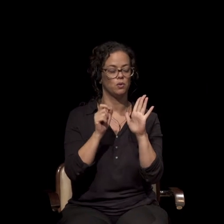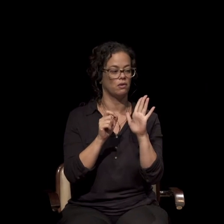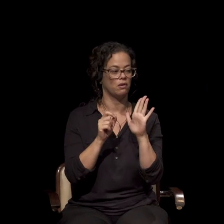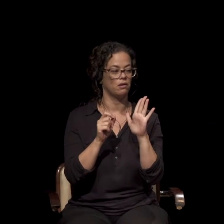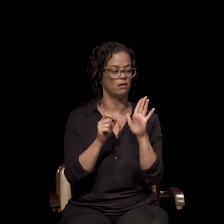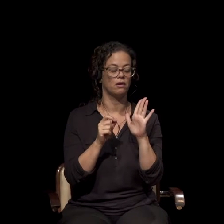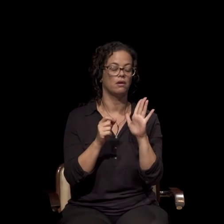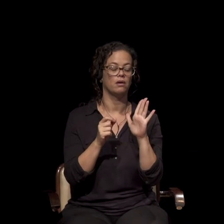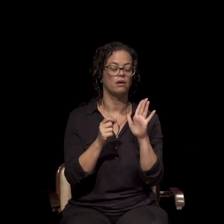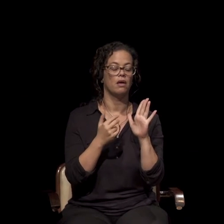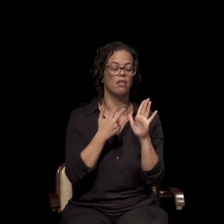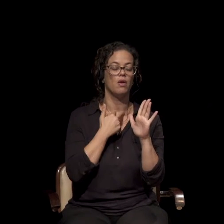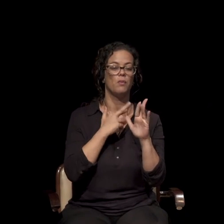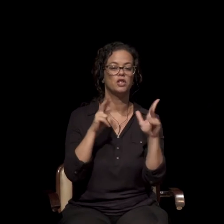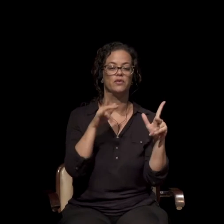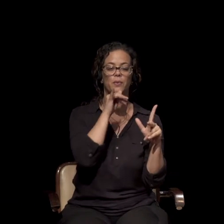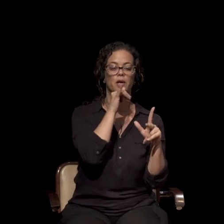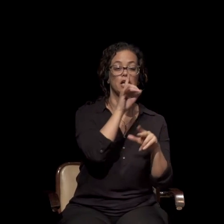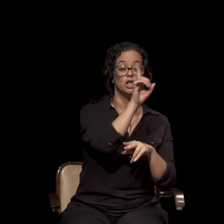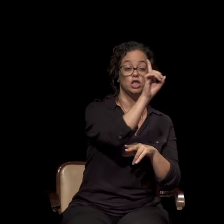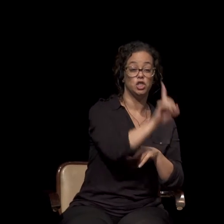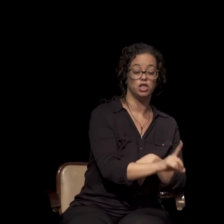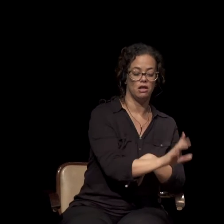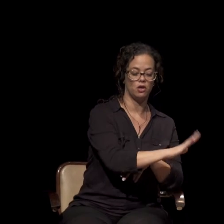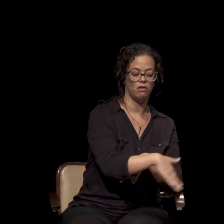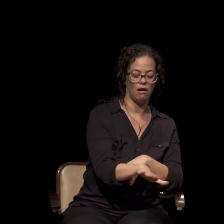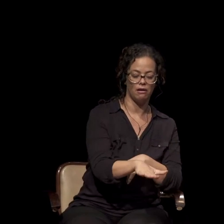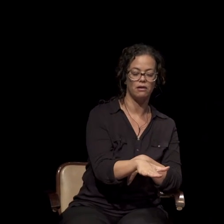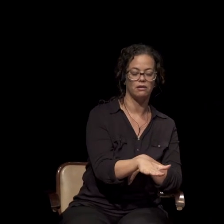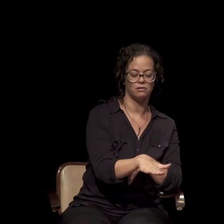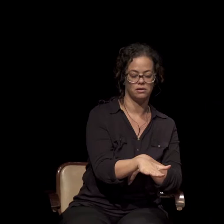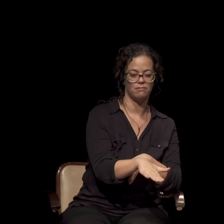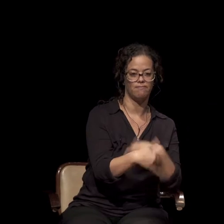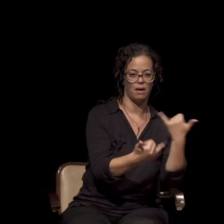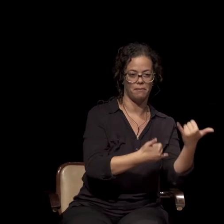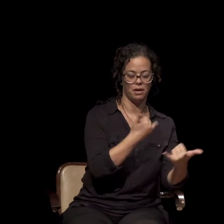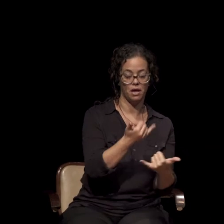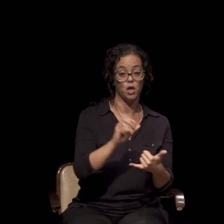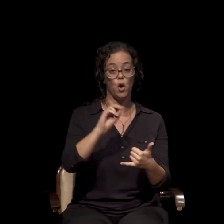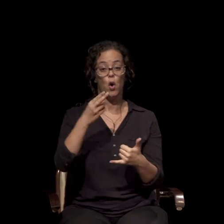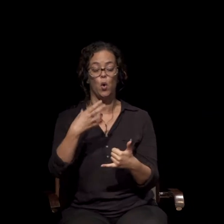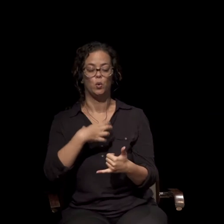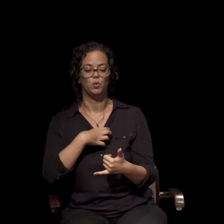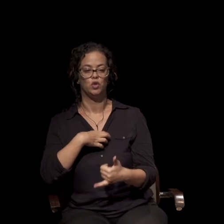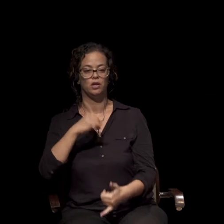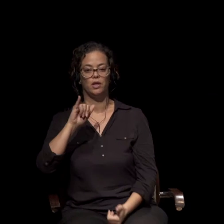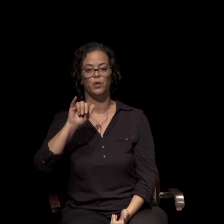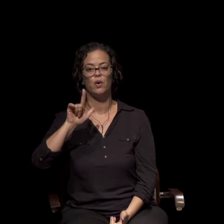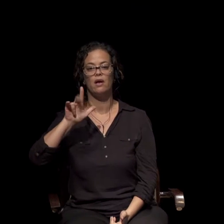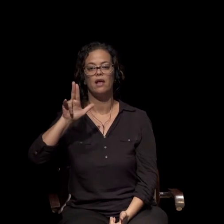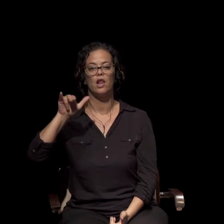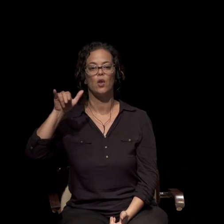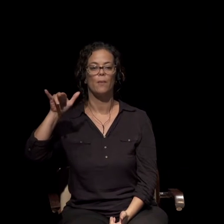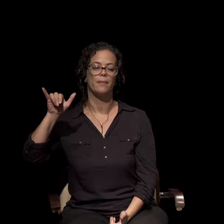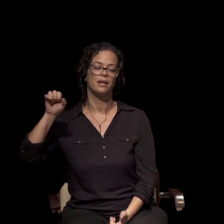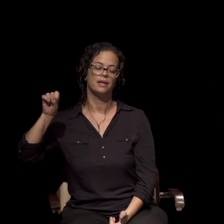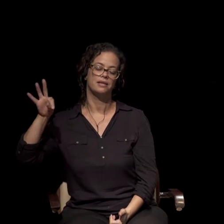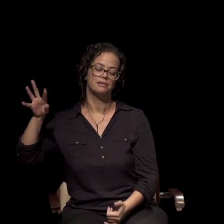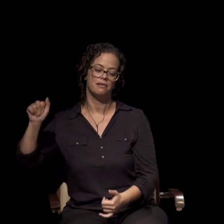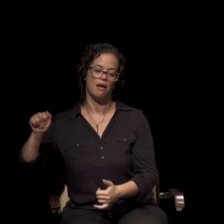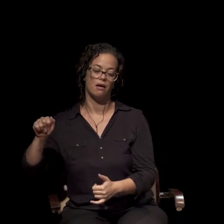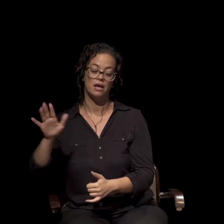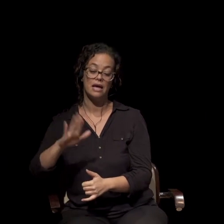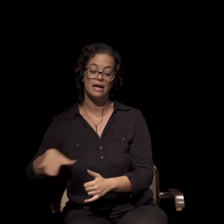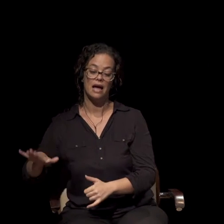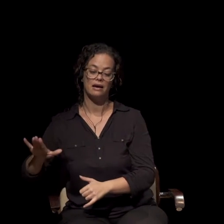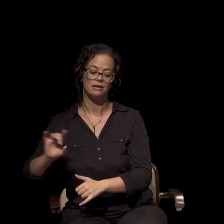play and an enlightened form of education, which would be one where children can choose themselves what they want to